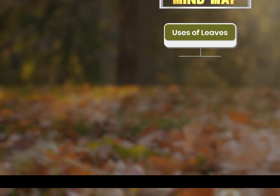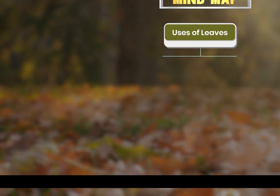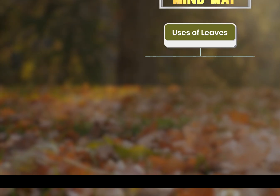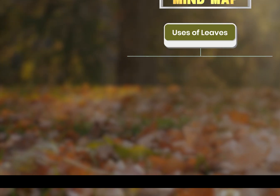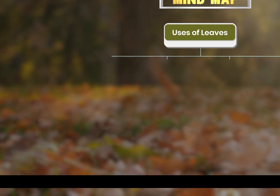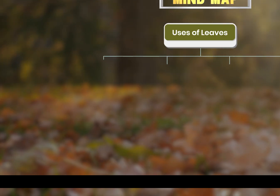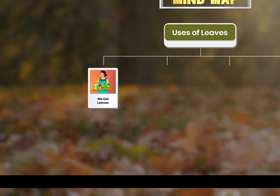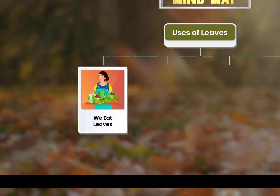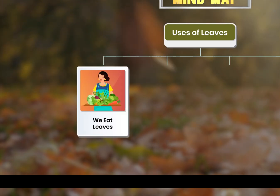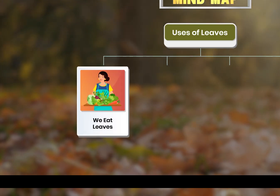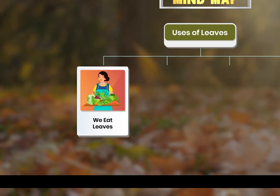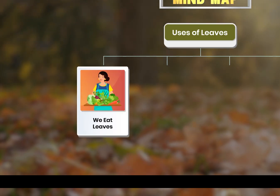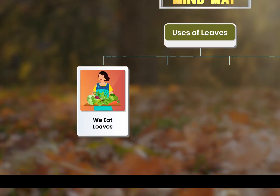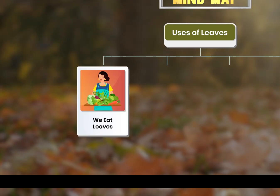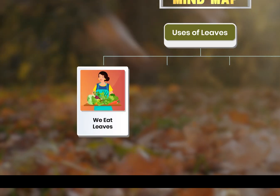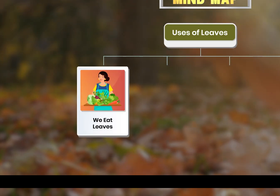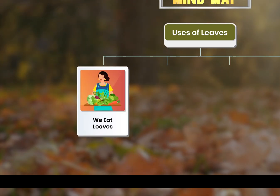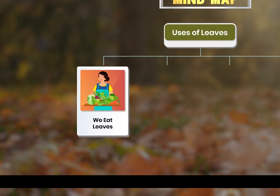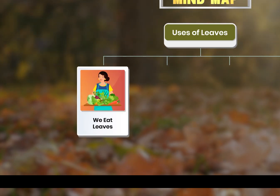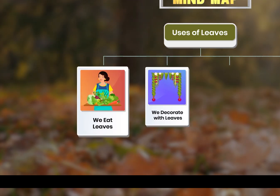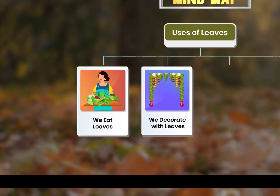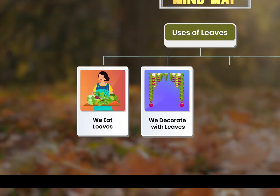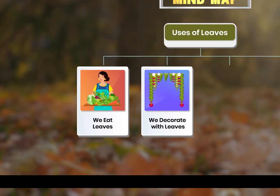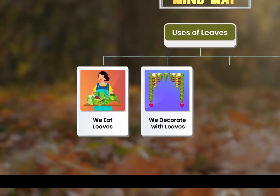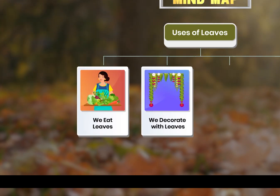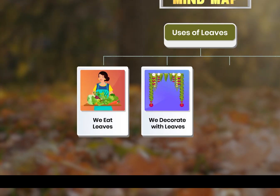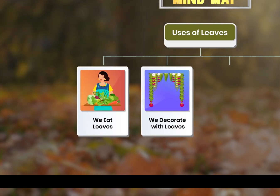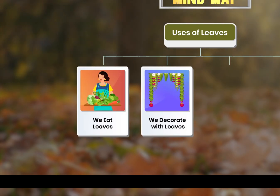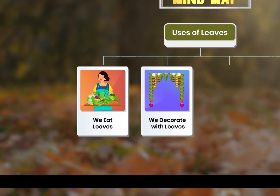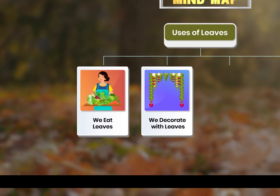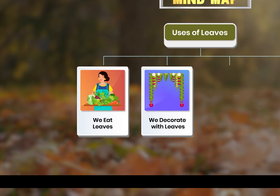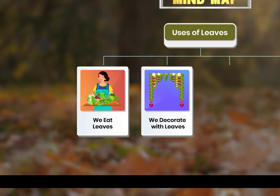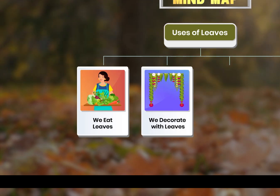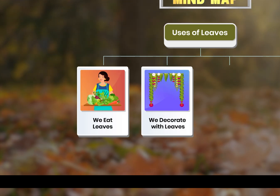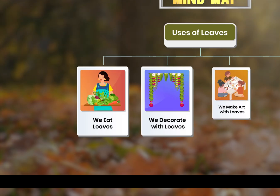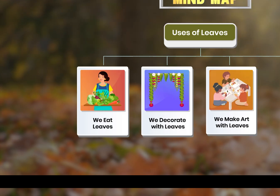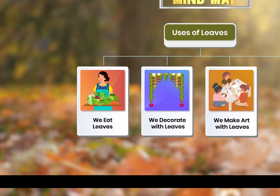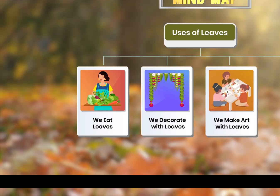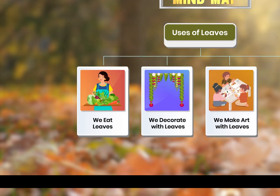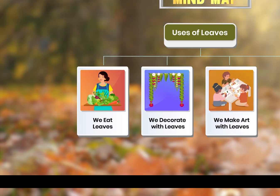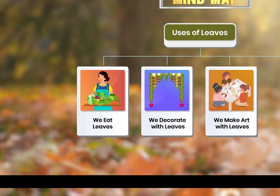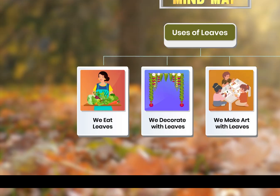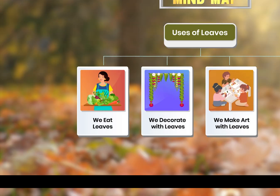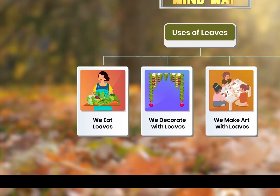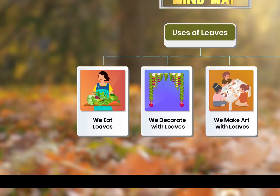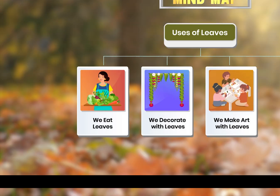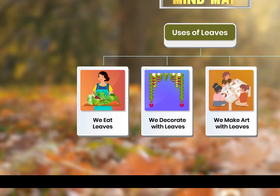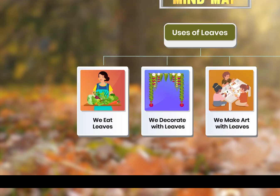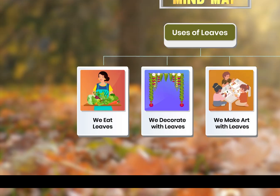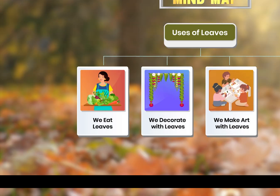leaves. We eat leaves, we decorate with leaves, we make art with